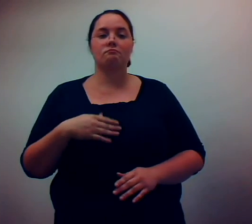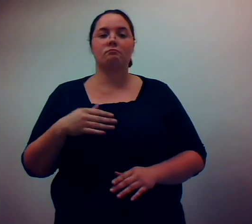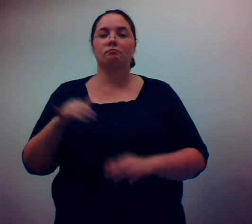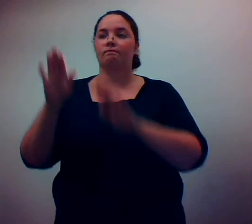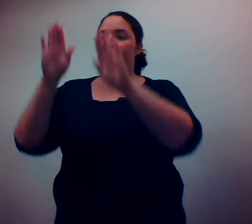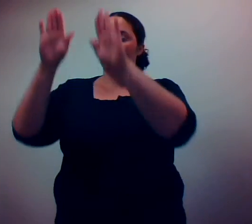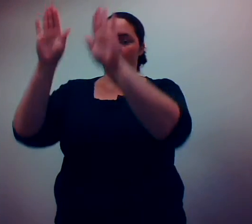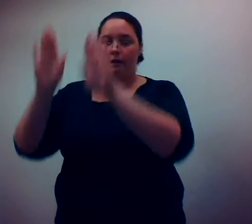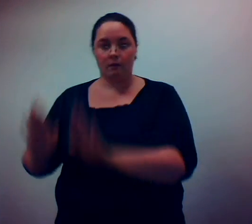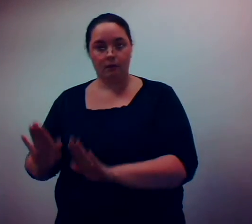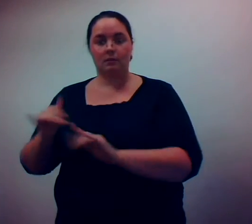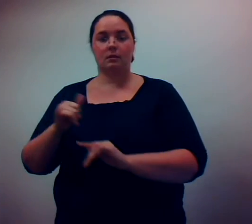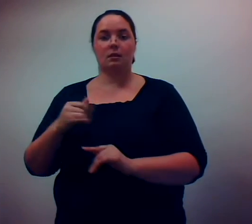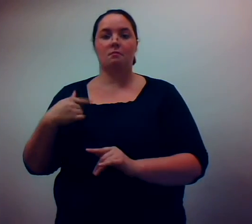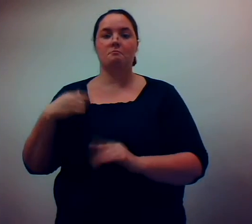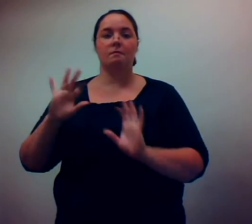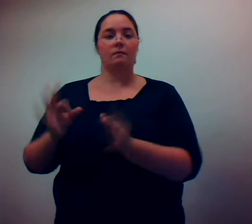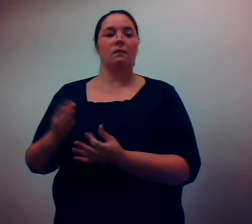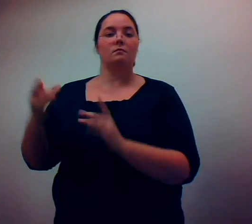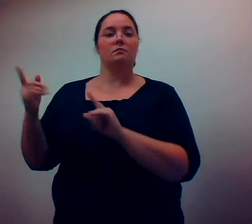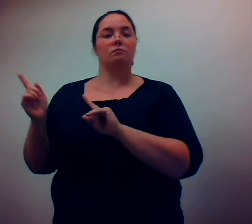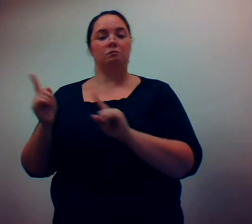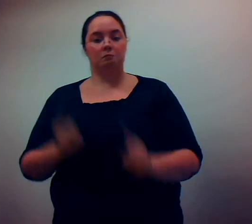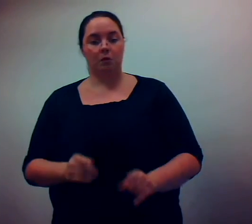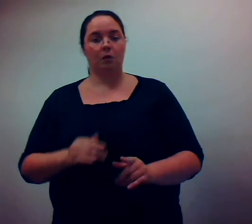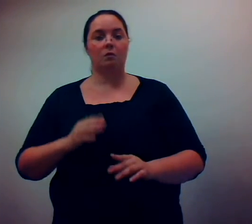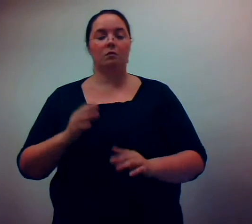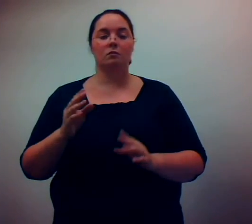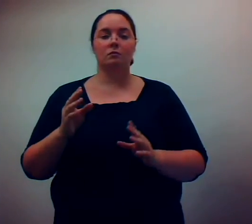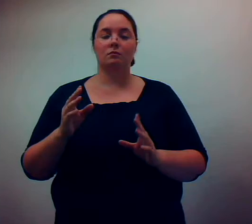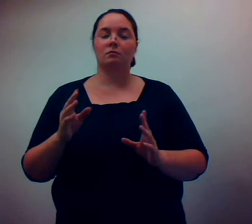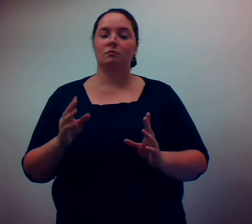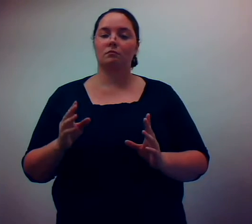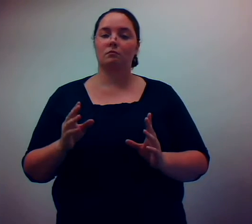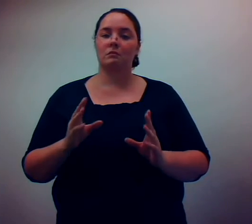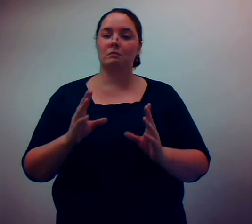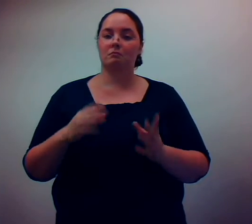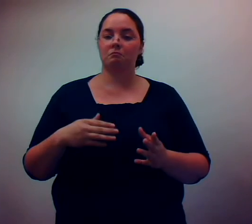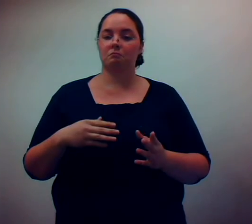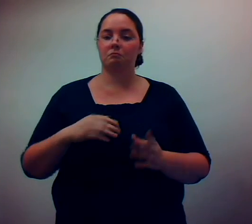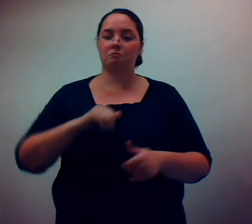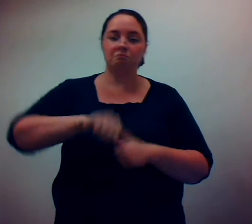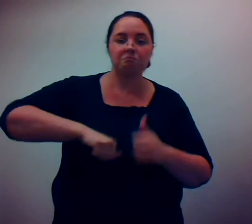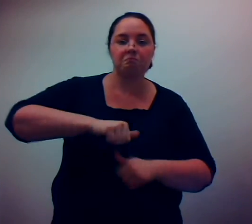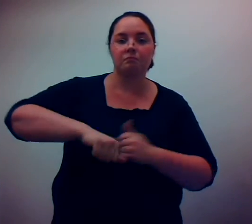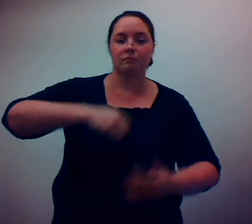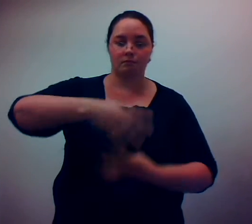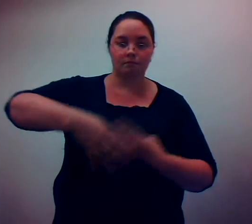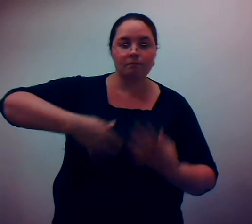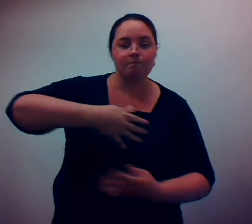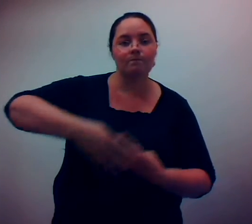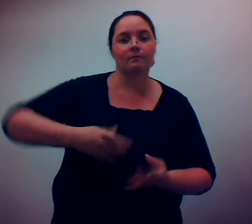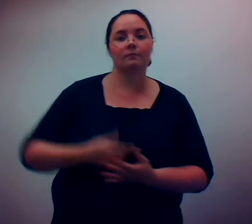We try and keep the same tradition that we had in my grandmother's time of meeting on Sunday evening and having a family